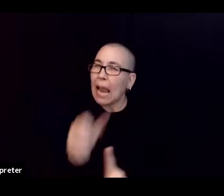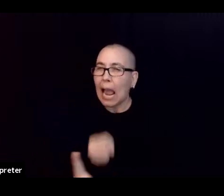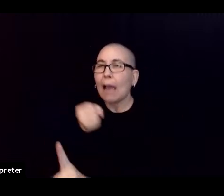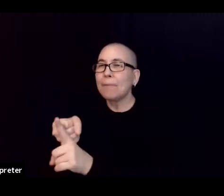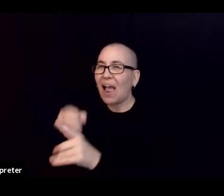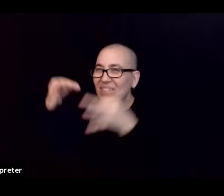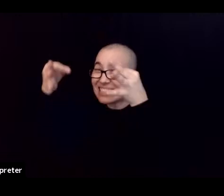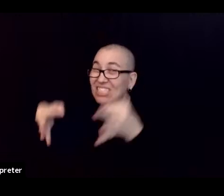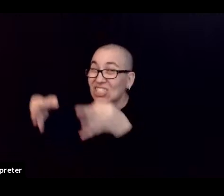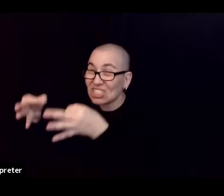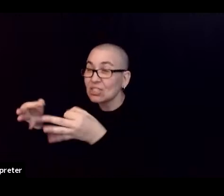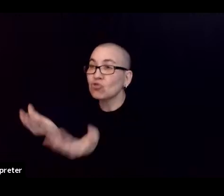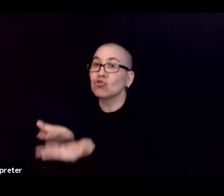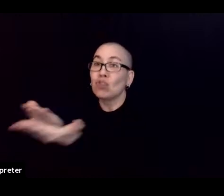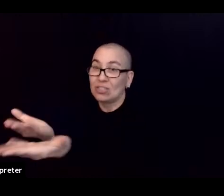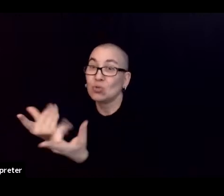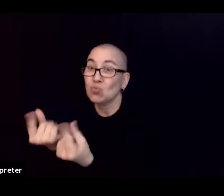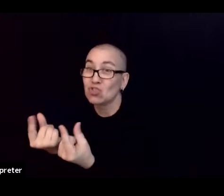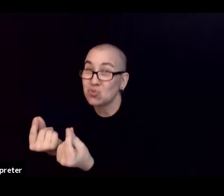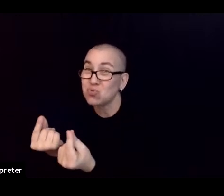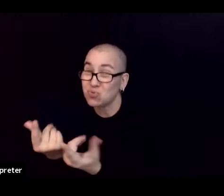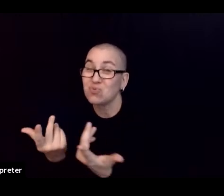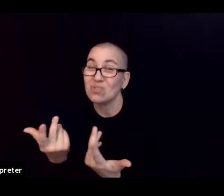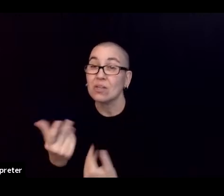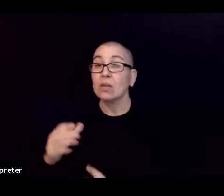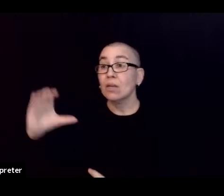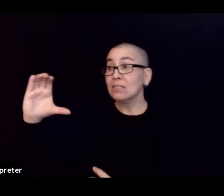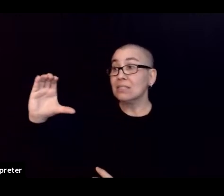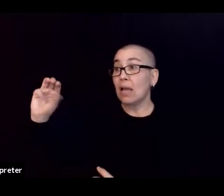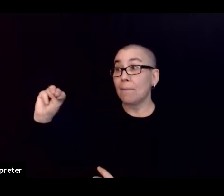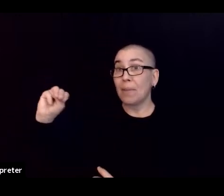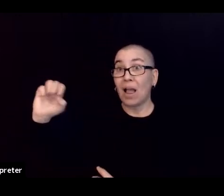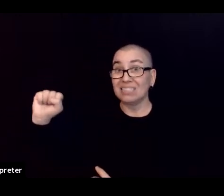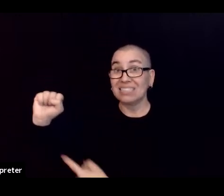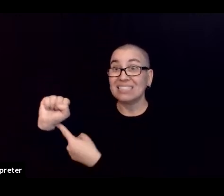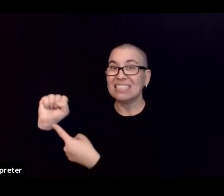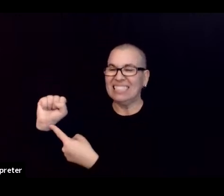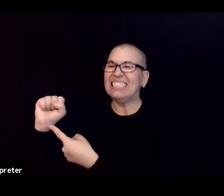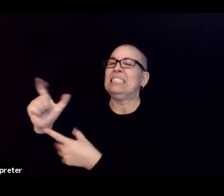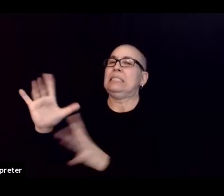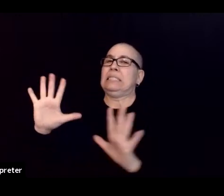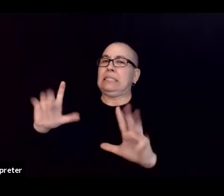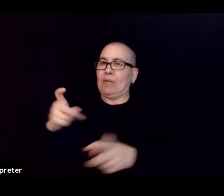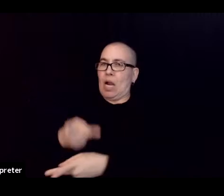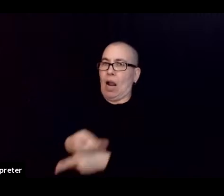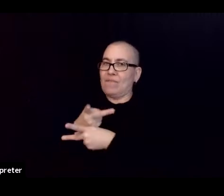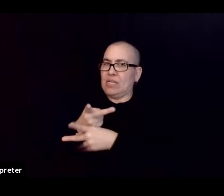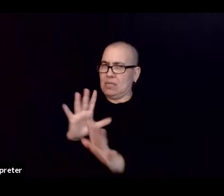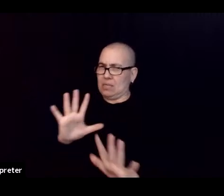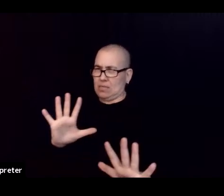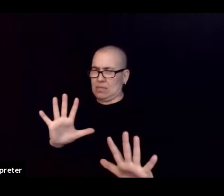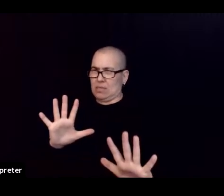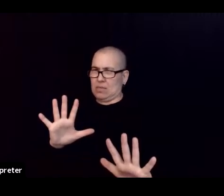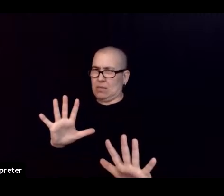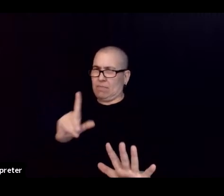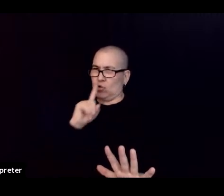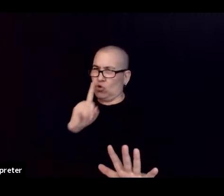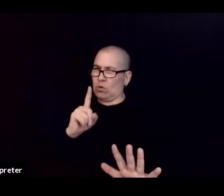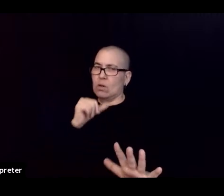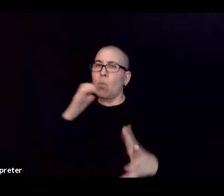taking a fairly conservative approach. We'll wait for their guidance, but I do know that because of the vulnerability